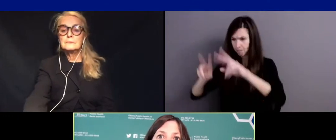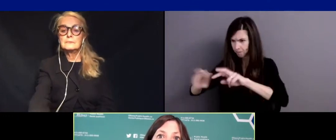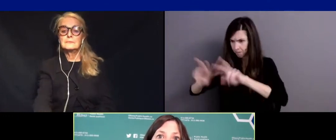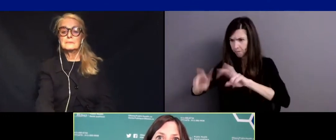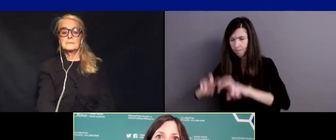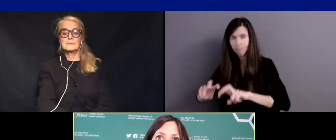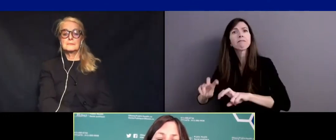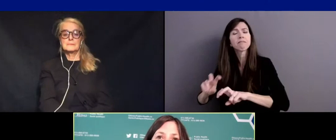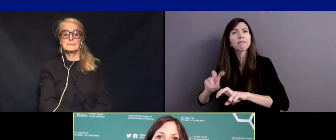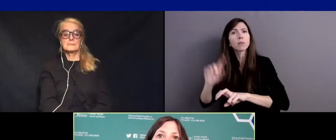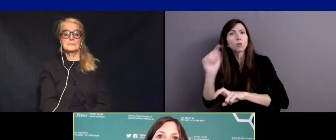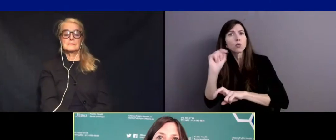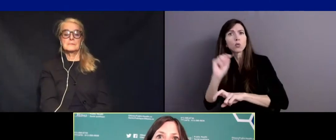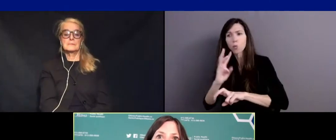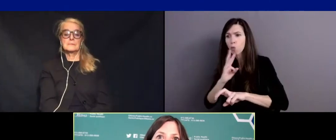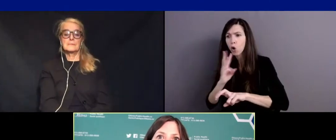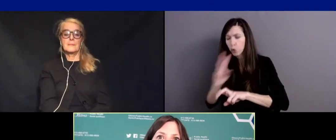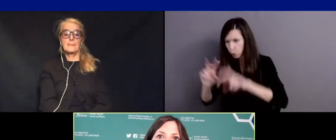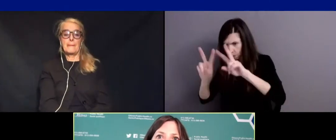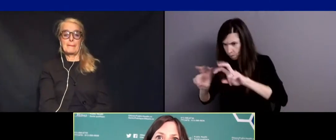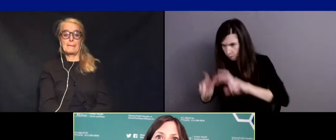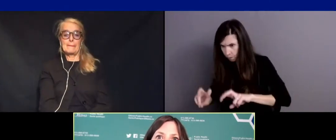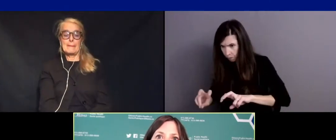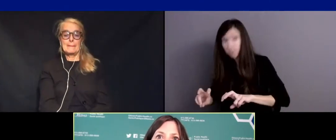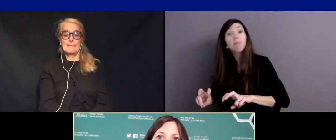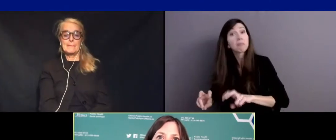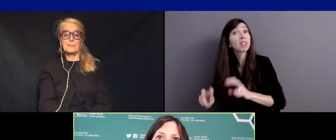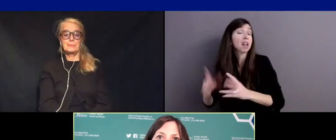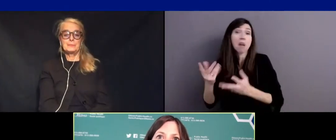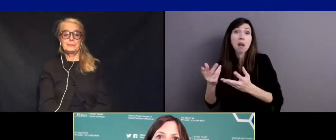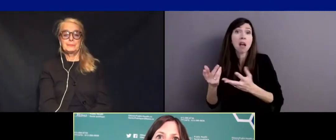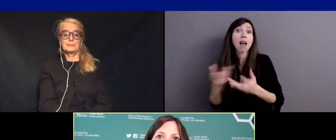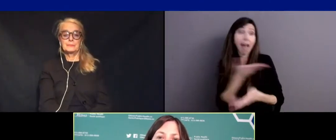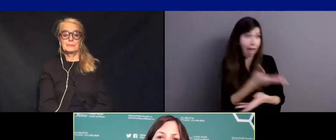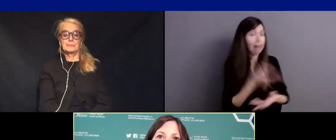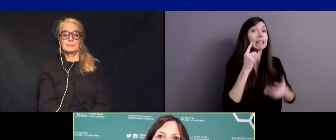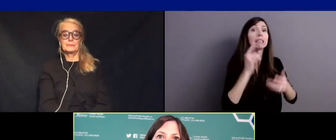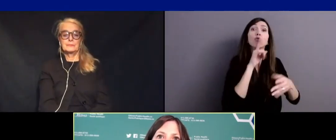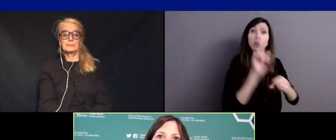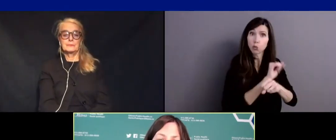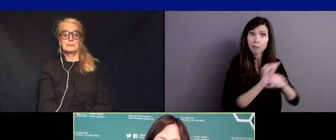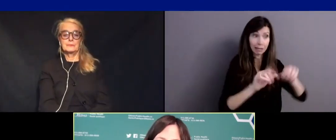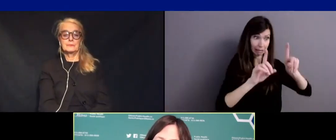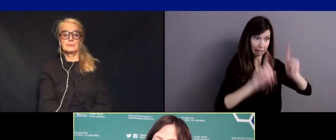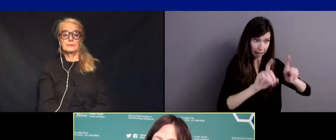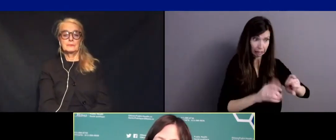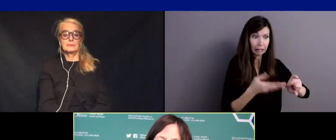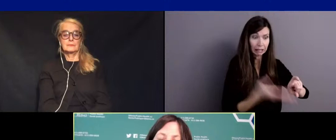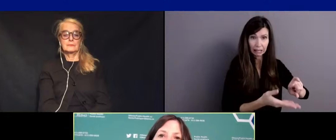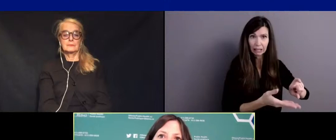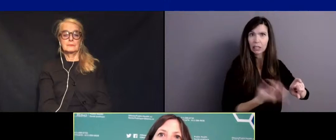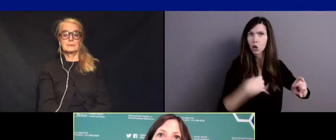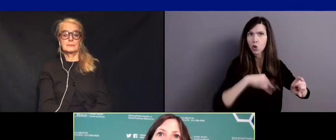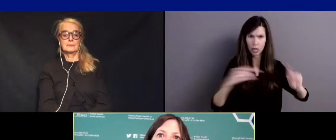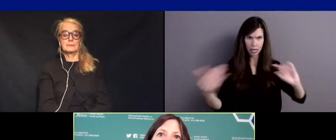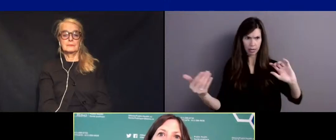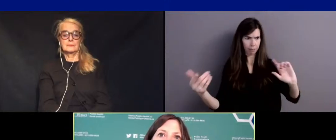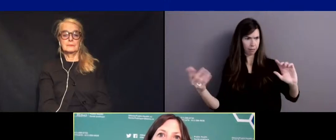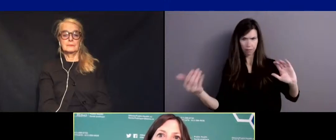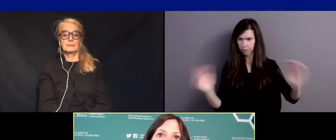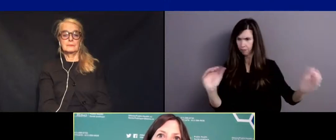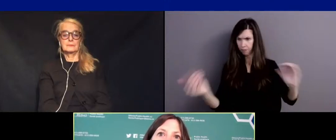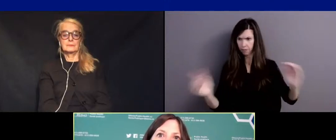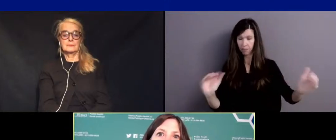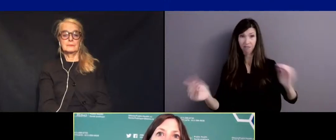fewer people with symptoms who need to be presenting for testing. So that said, we're going to continue to make sure there